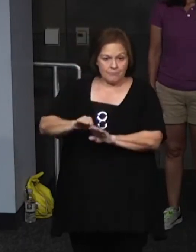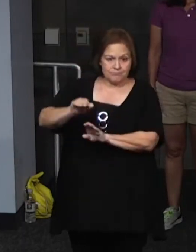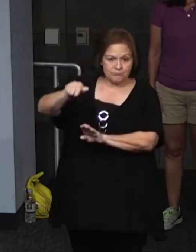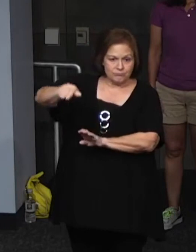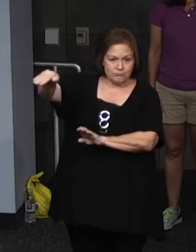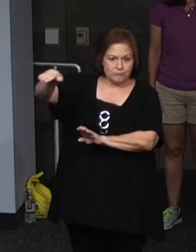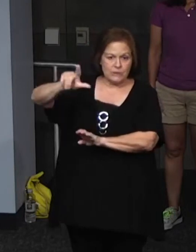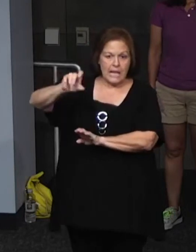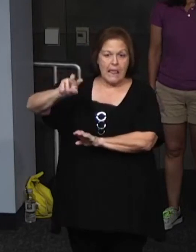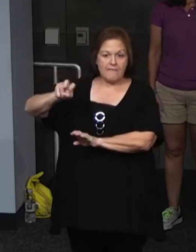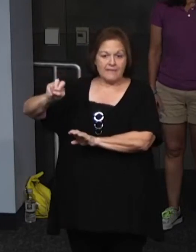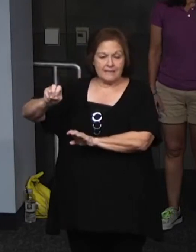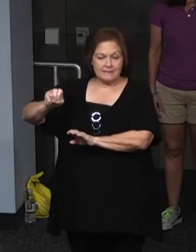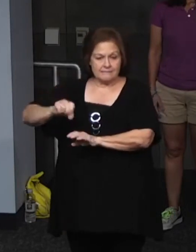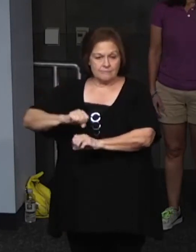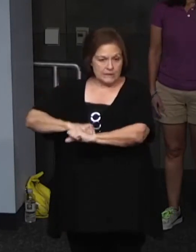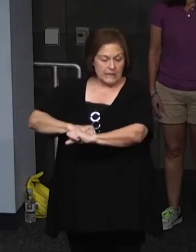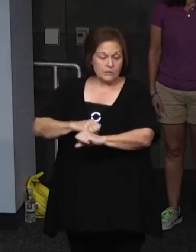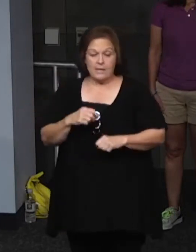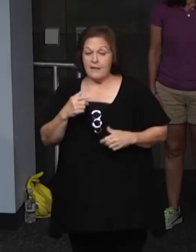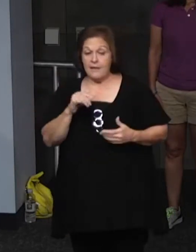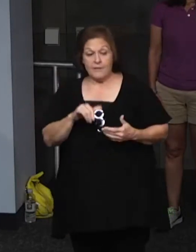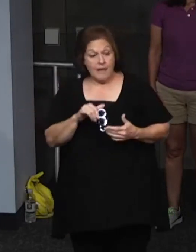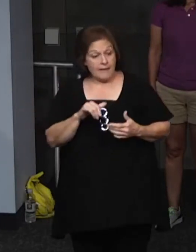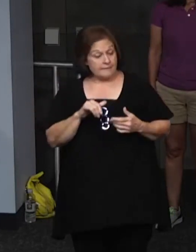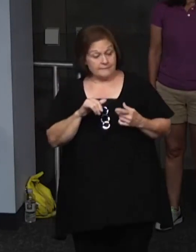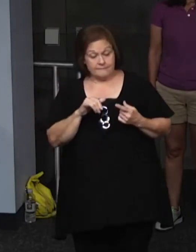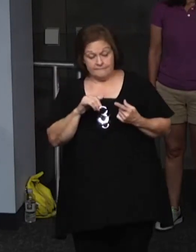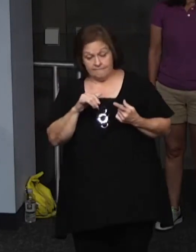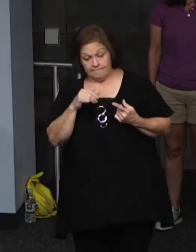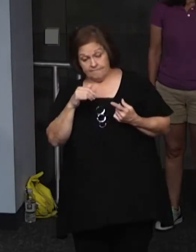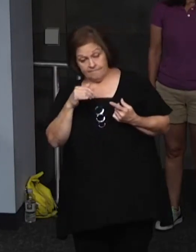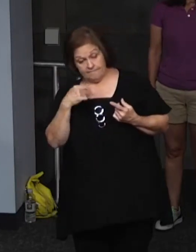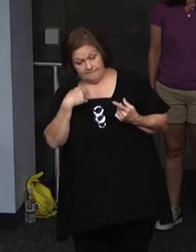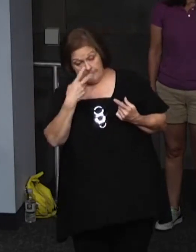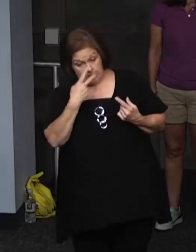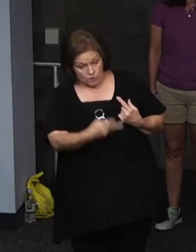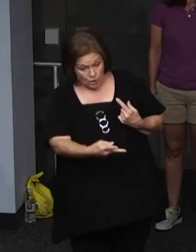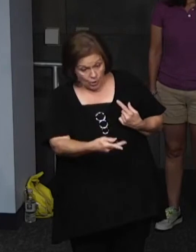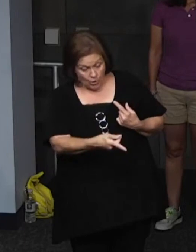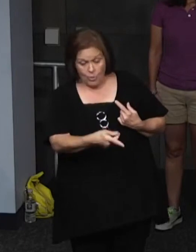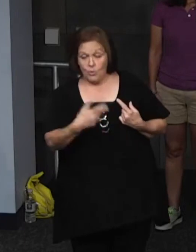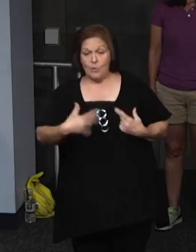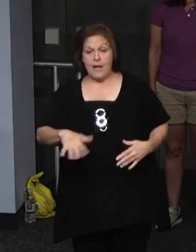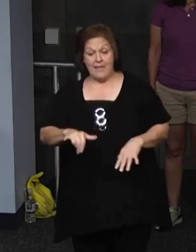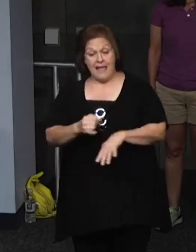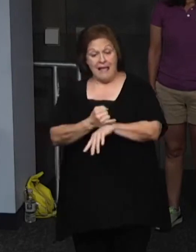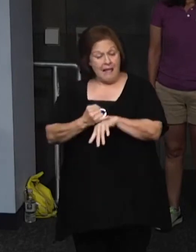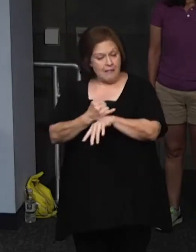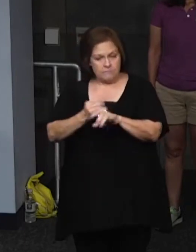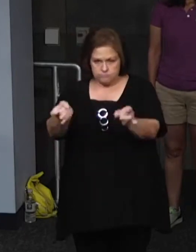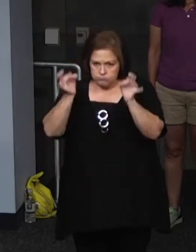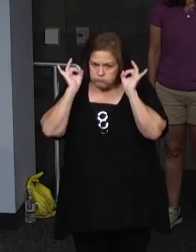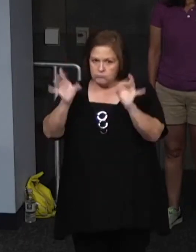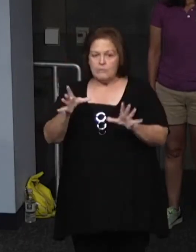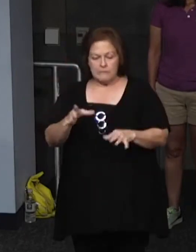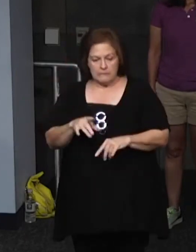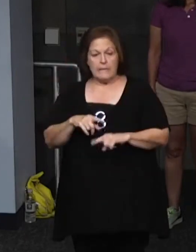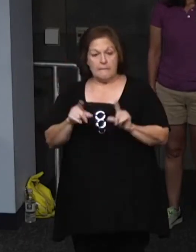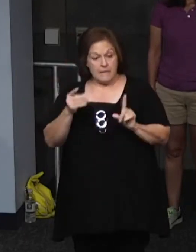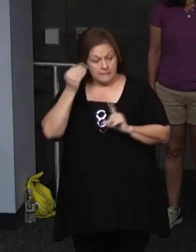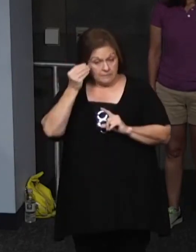road. And again, words just do not do justice about the devastation that this island has seen from Hurricane Ida. But I will